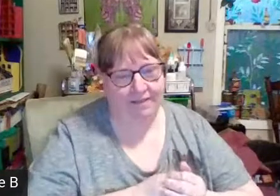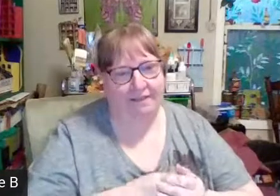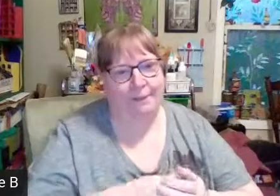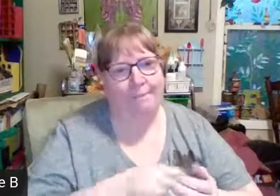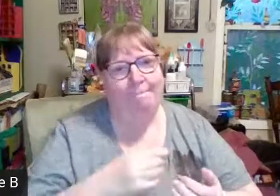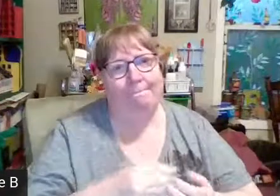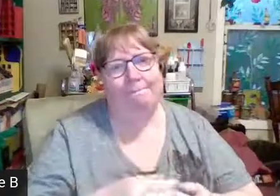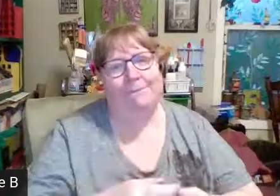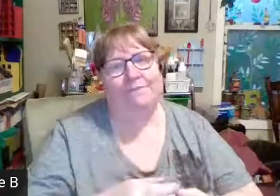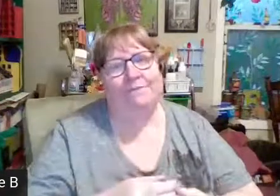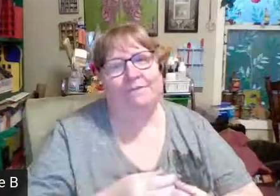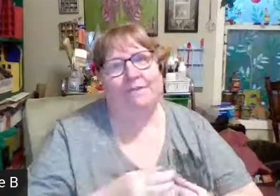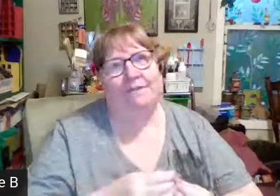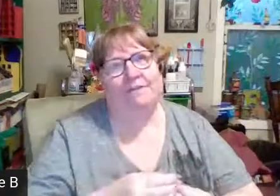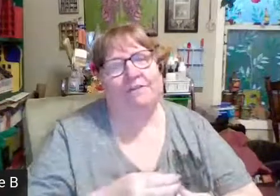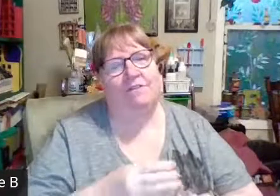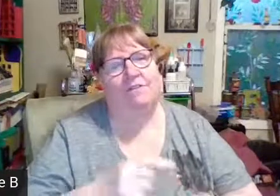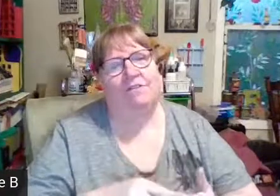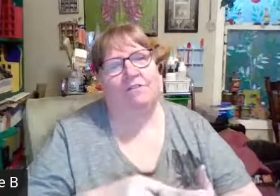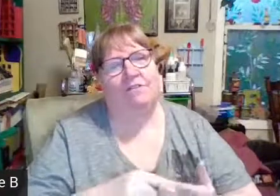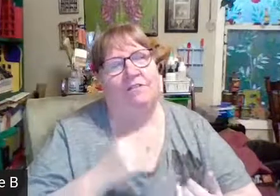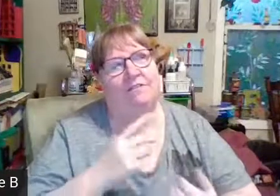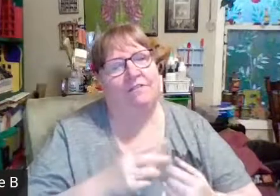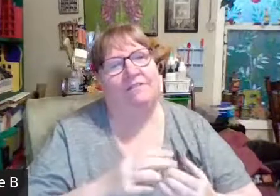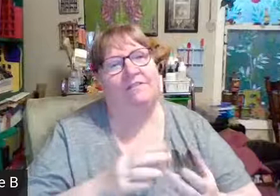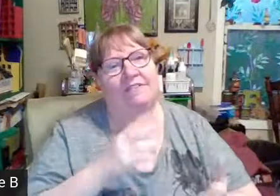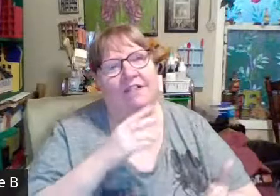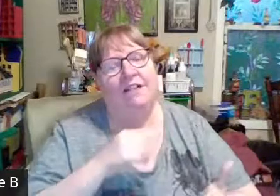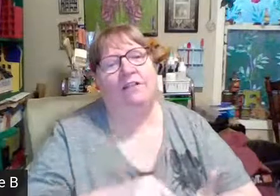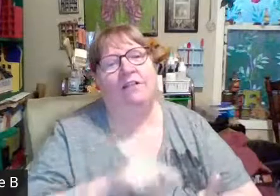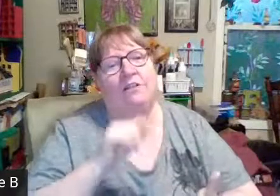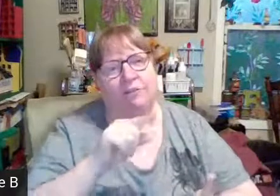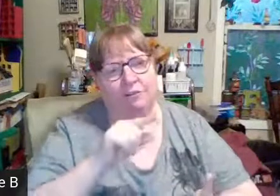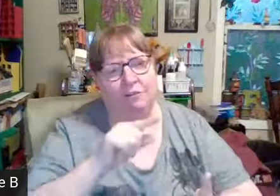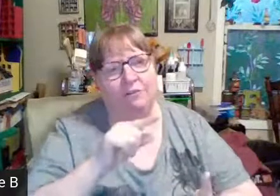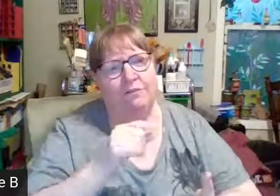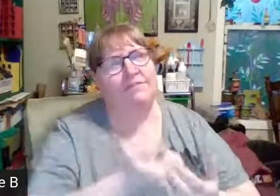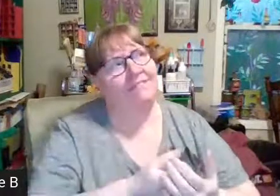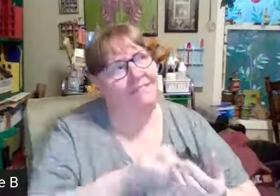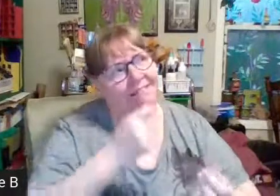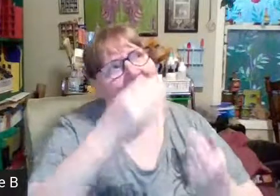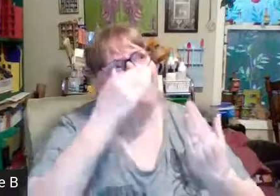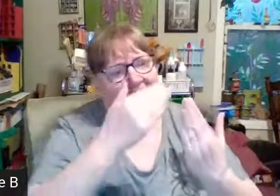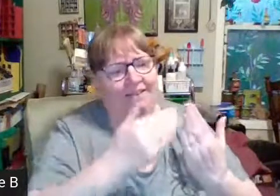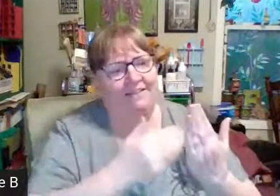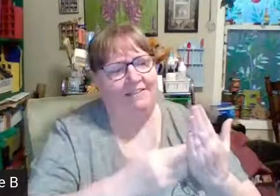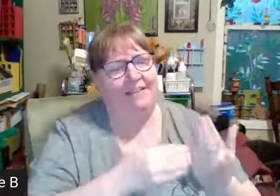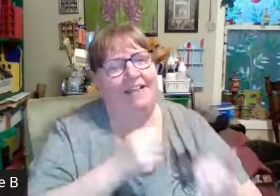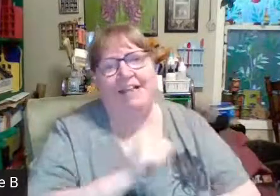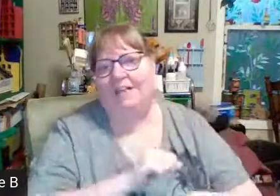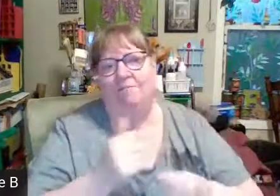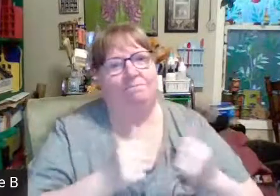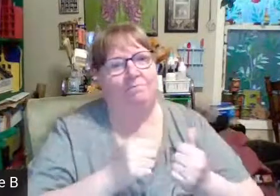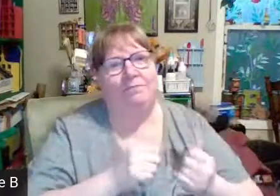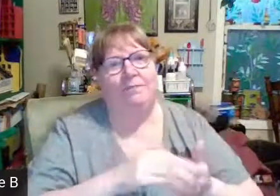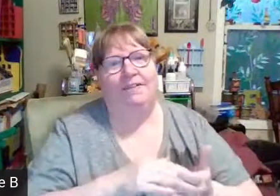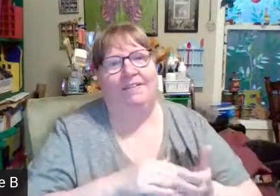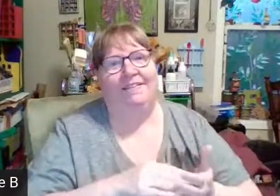could check and see if it's on anyone's list. And I'm pretty sure Care wouldn't mind if you sent, or Jean Peter, if you sent them a sticky note with